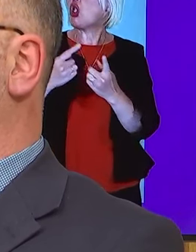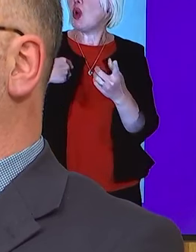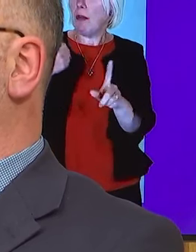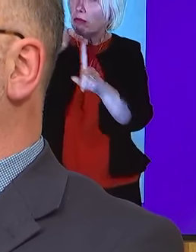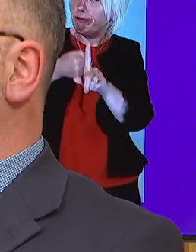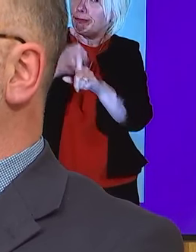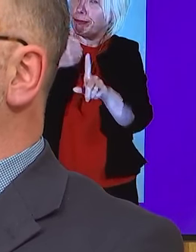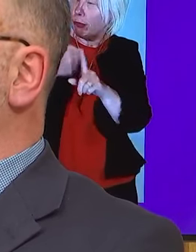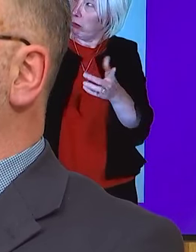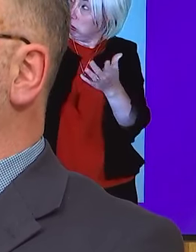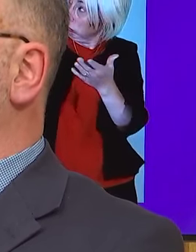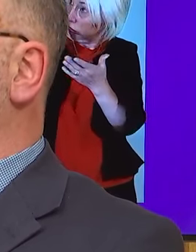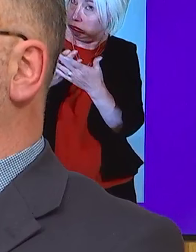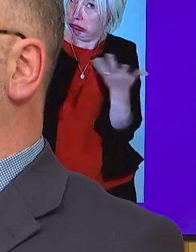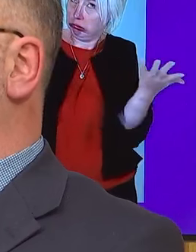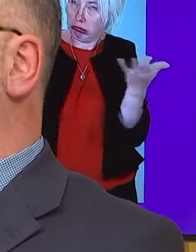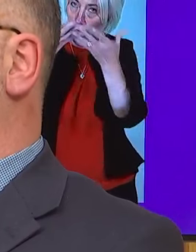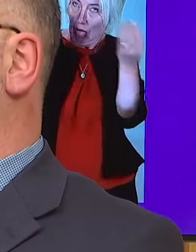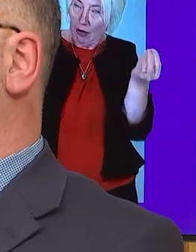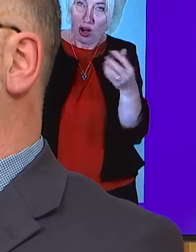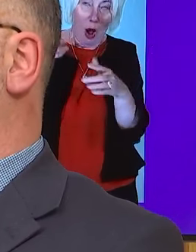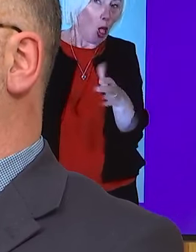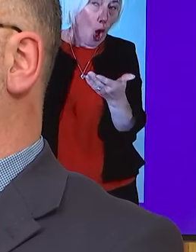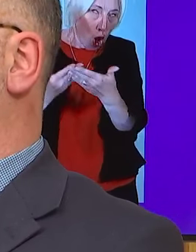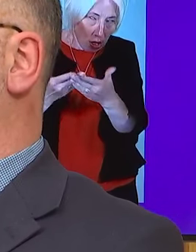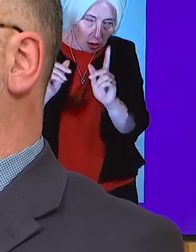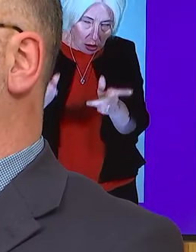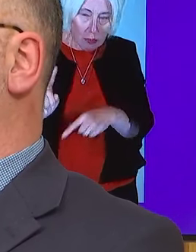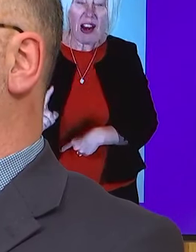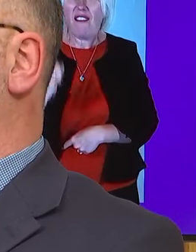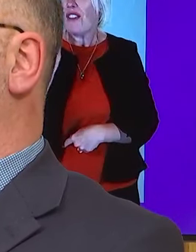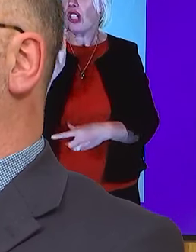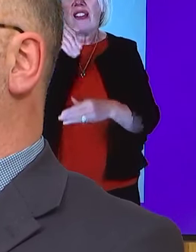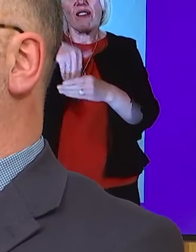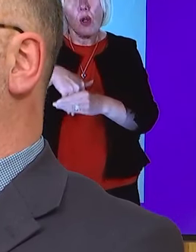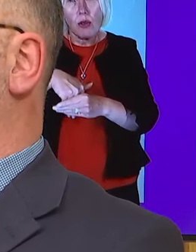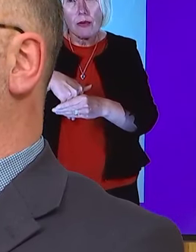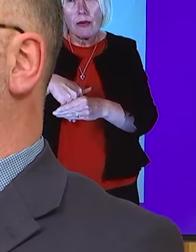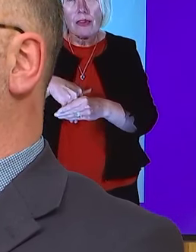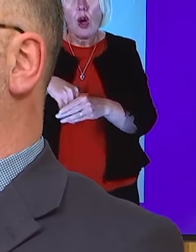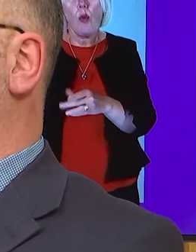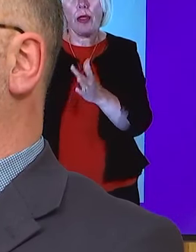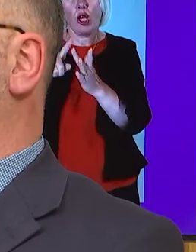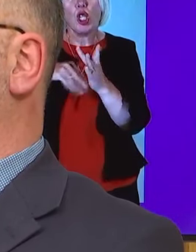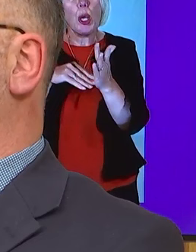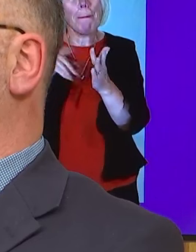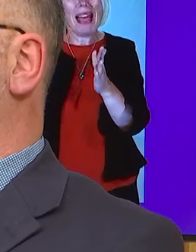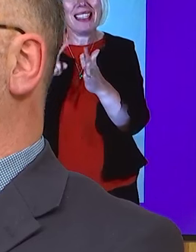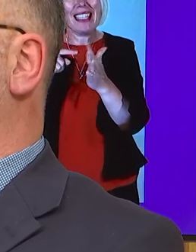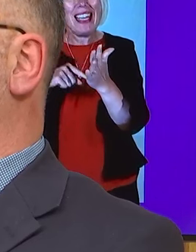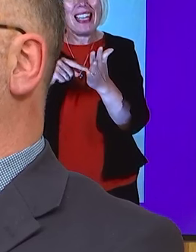remember. And the first time that I got involved in this was with Etienne and Jim, who we heard from